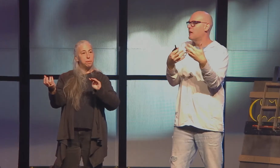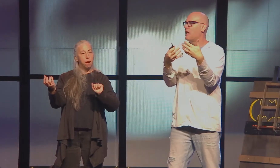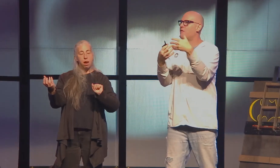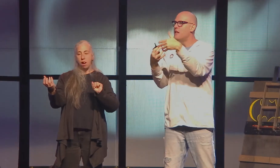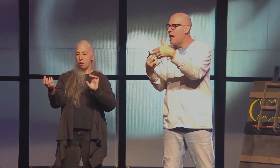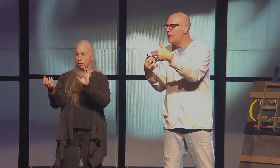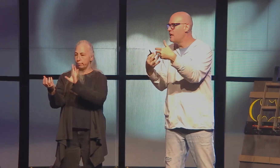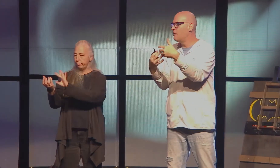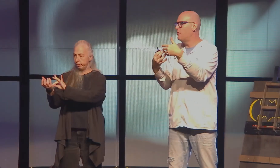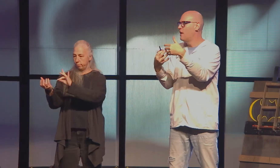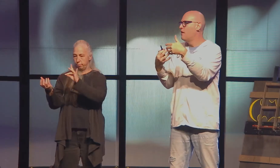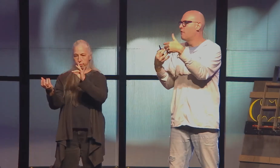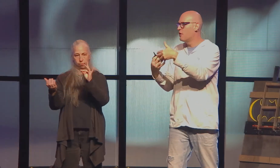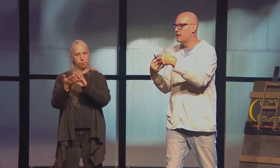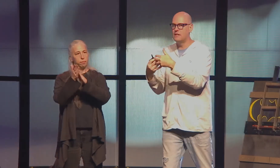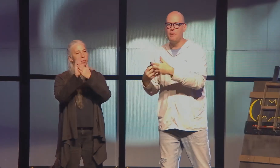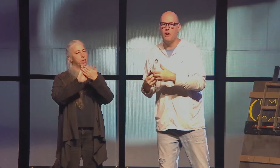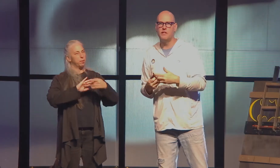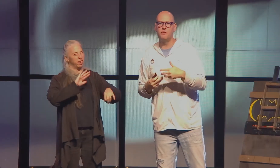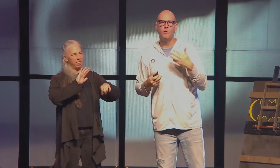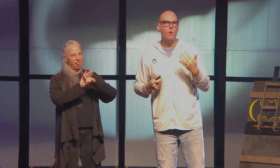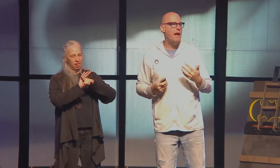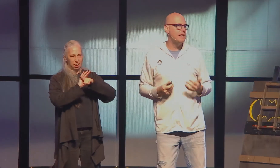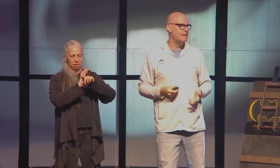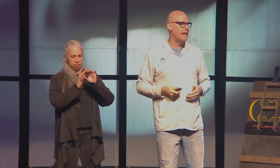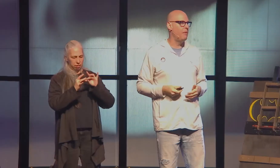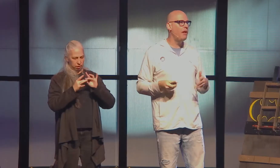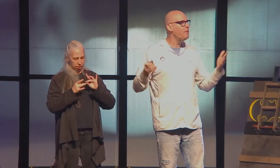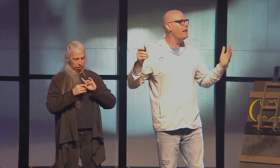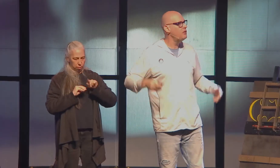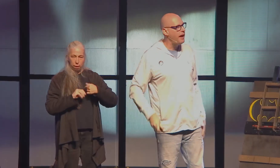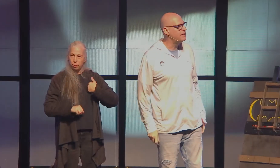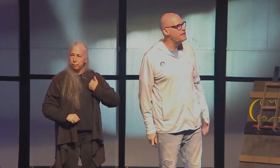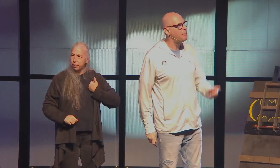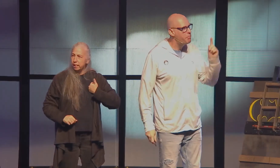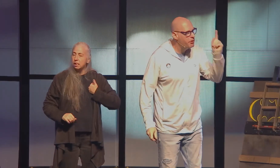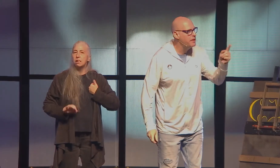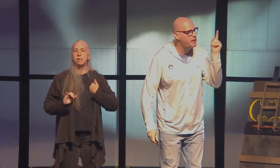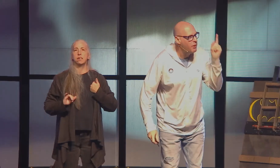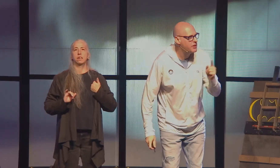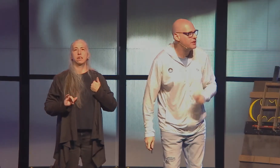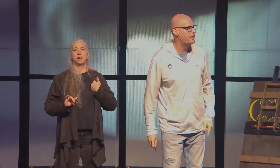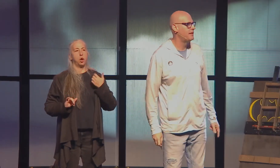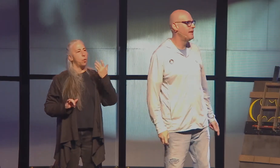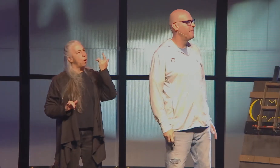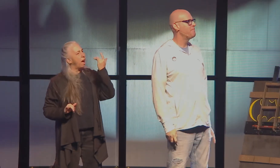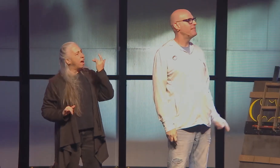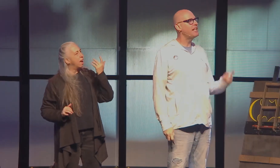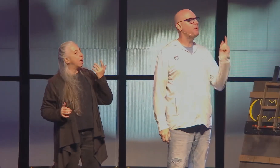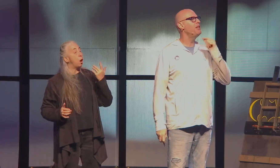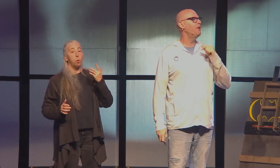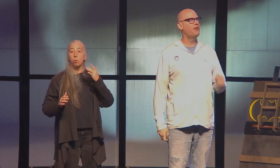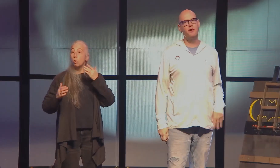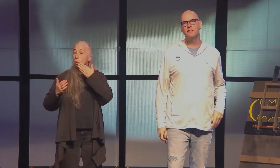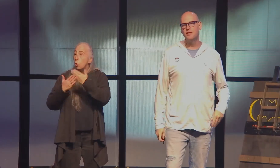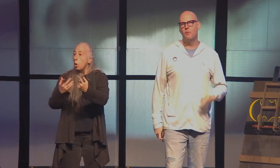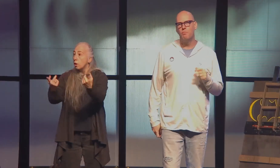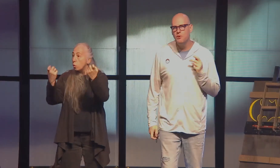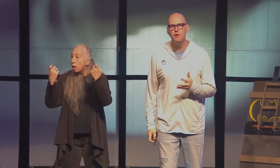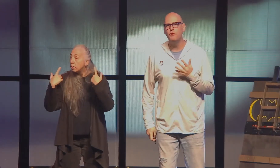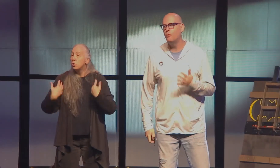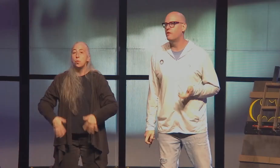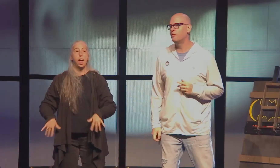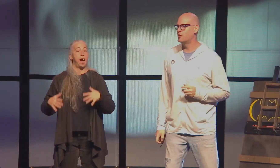these kind of negative verdicts about ourselves? Well, why is that? Well, I'm glad you asked. That's a brilliant question. That's why you all go to such